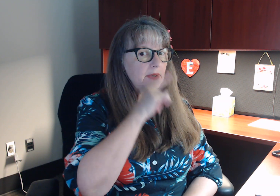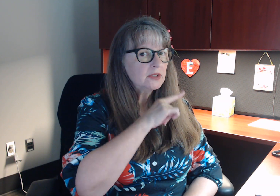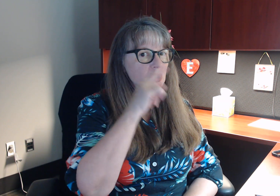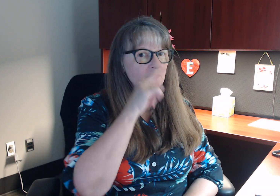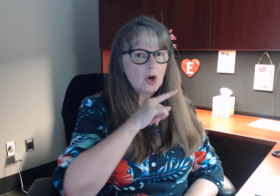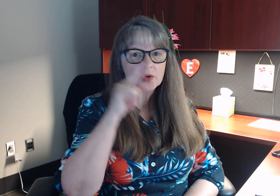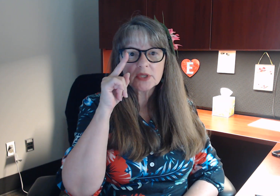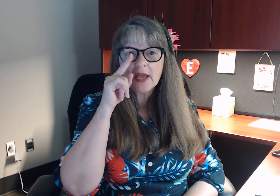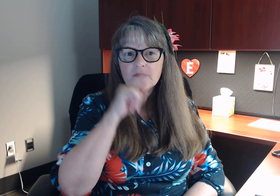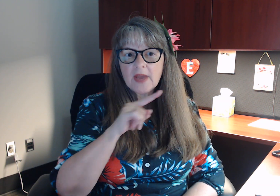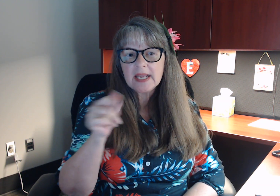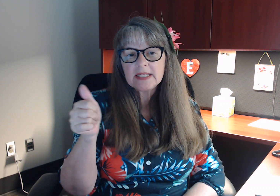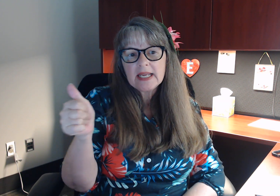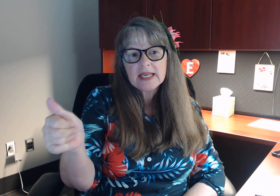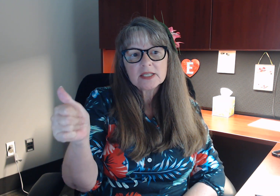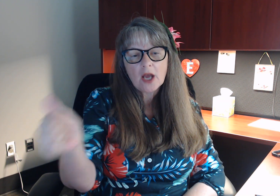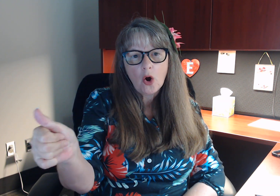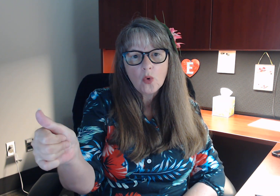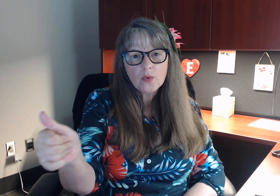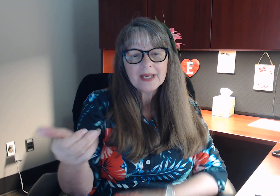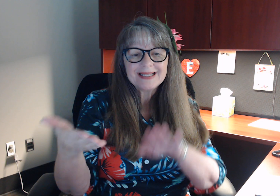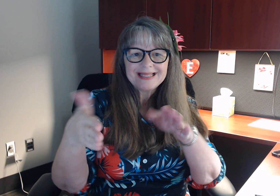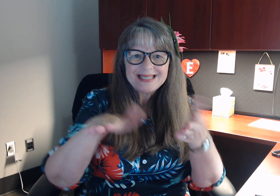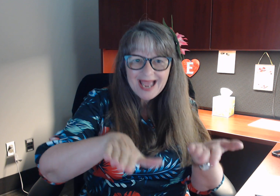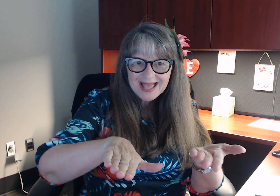this as false, faked his own death.